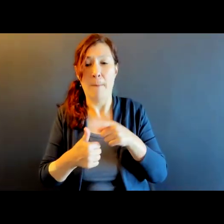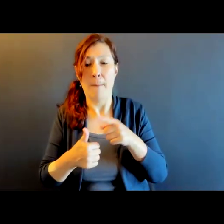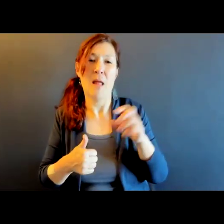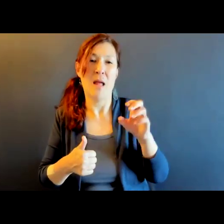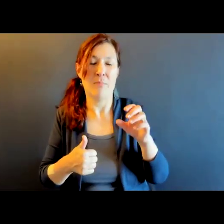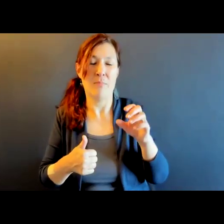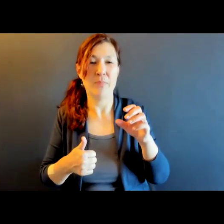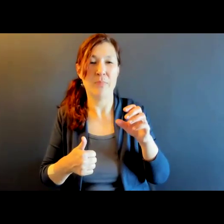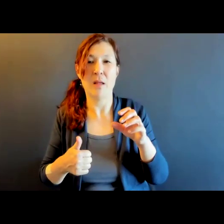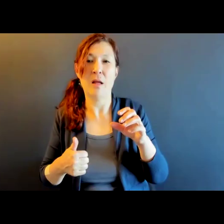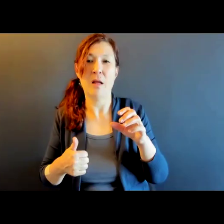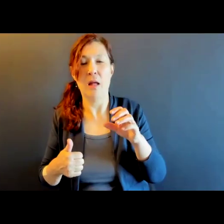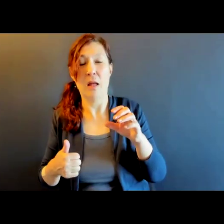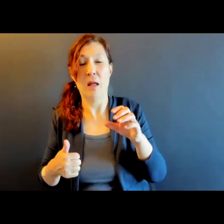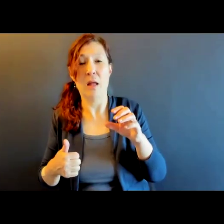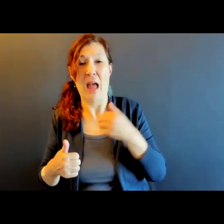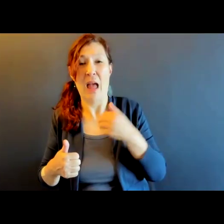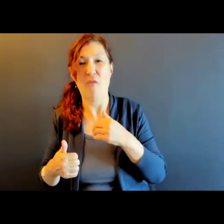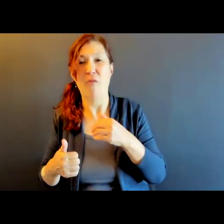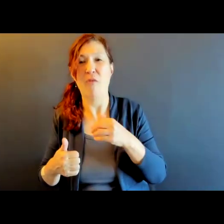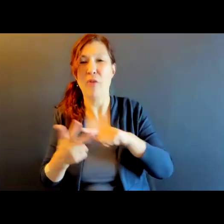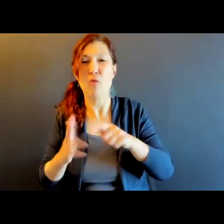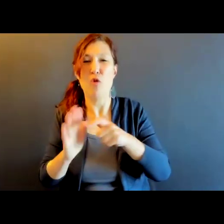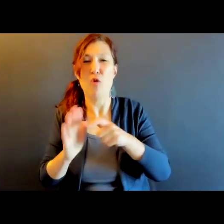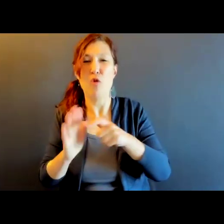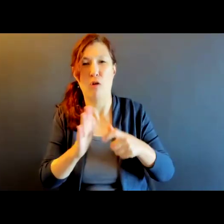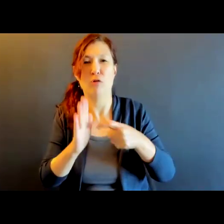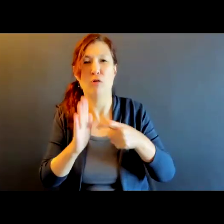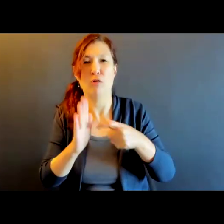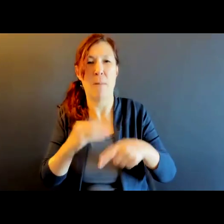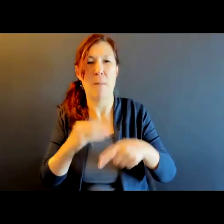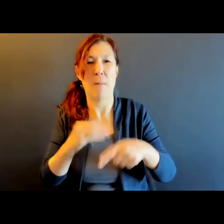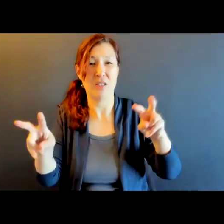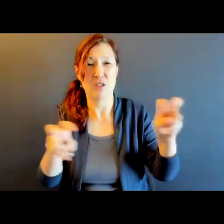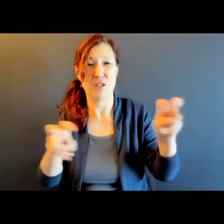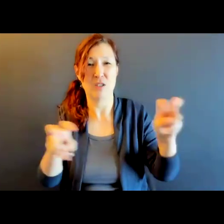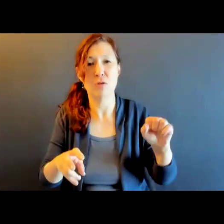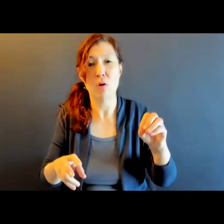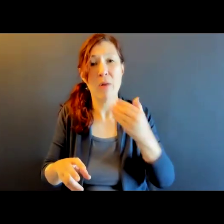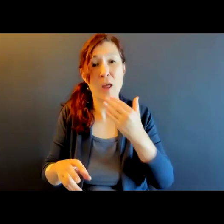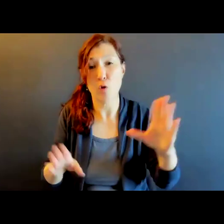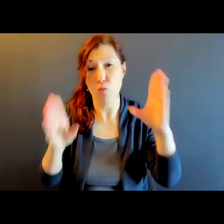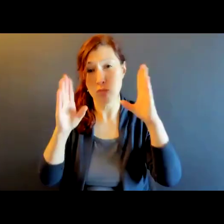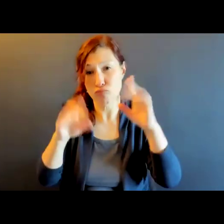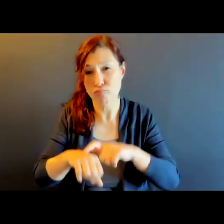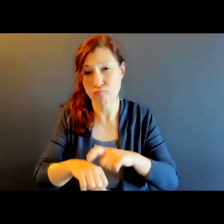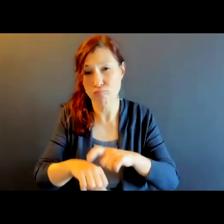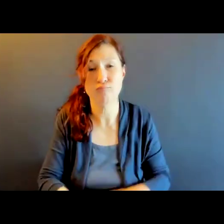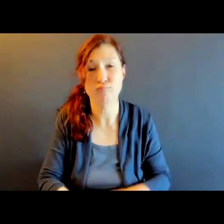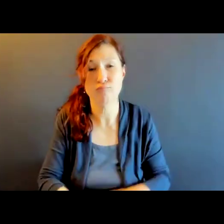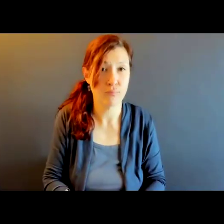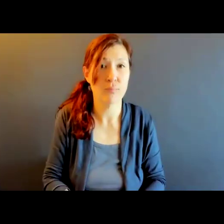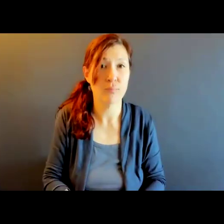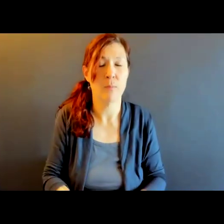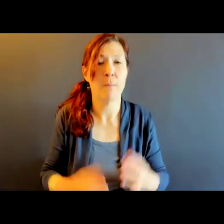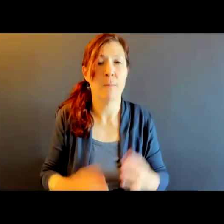madness of EdTech, as well as the Burke County resolution. Thank you for your time. Thank you. Share the copy of that. Our next group